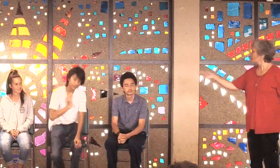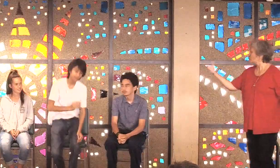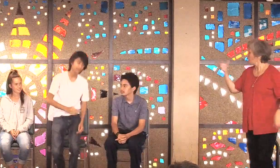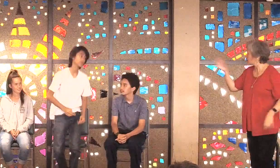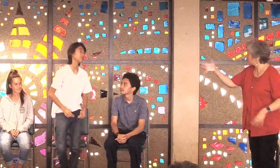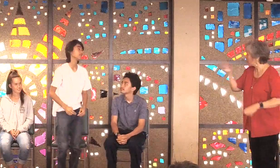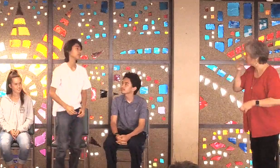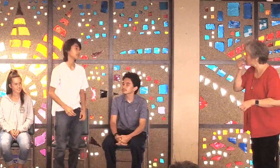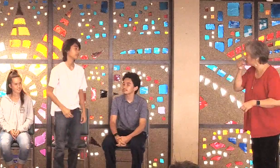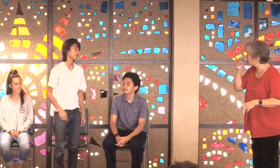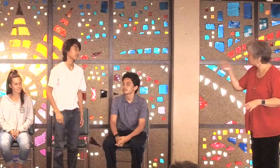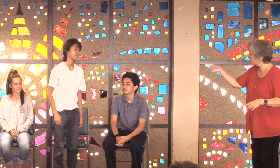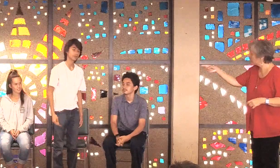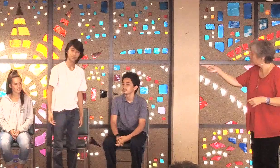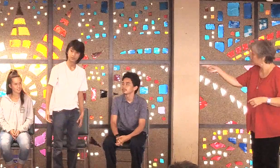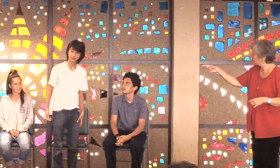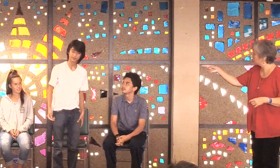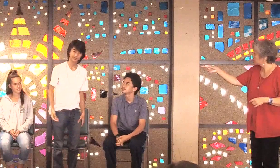Well,